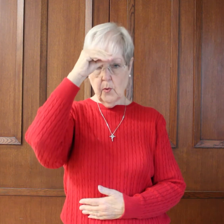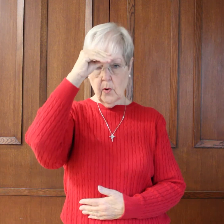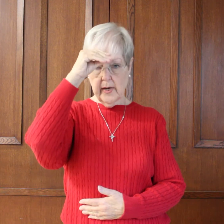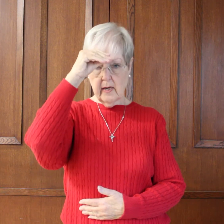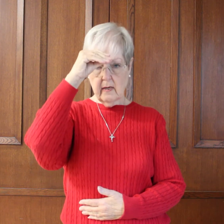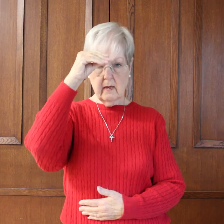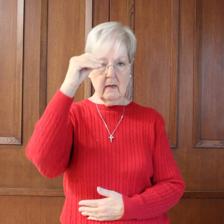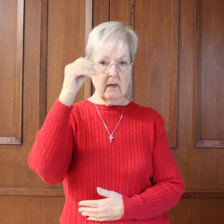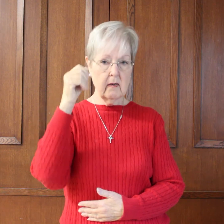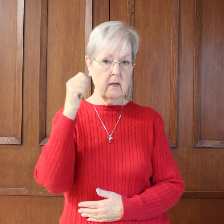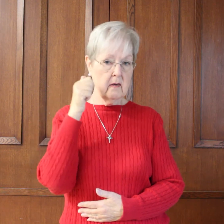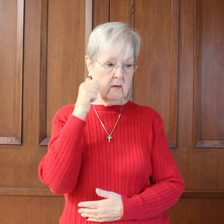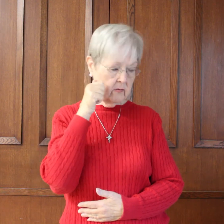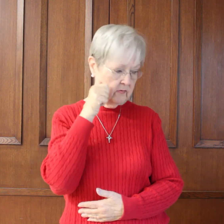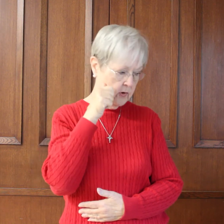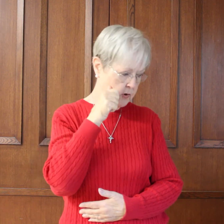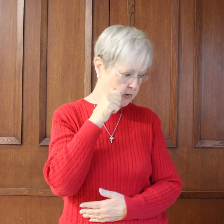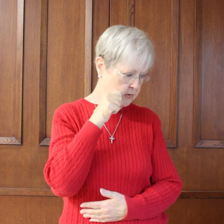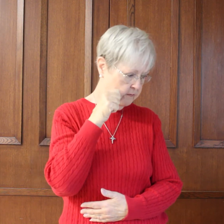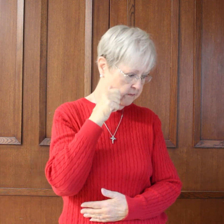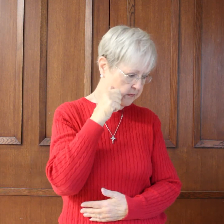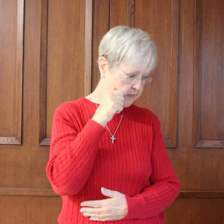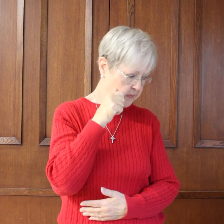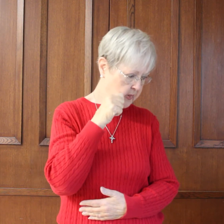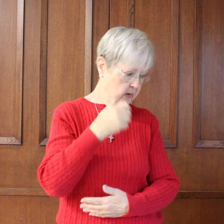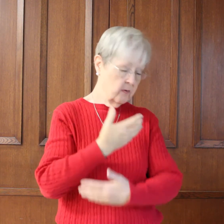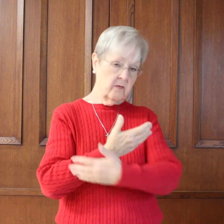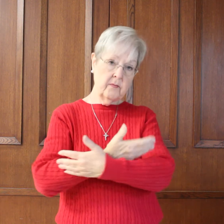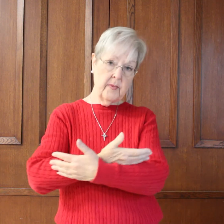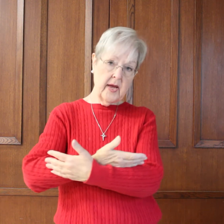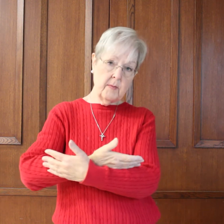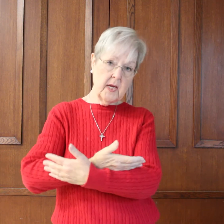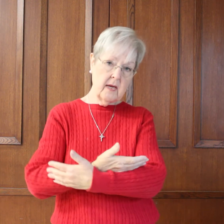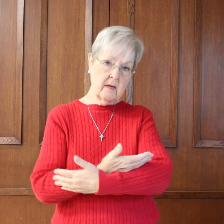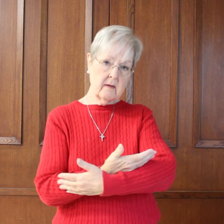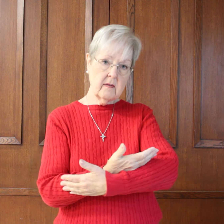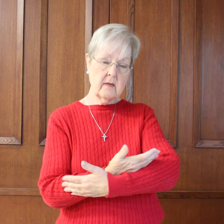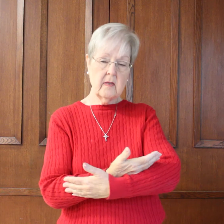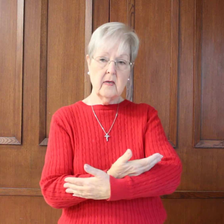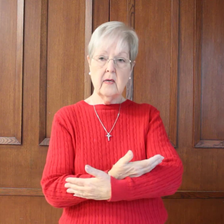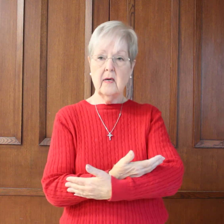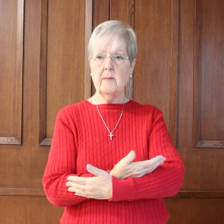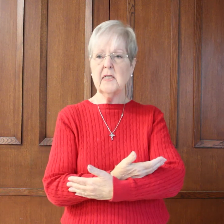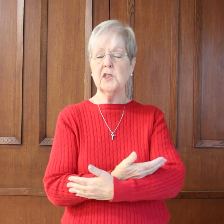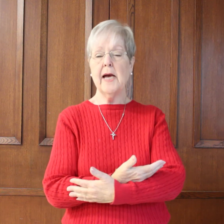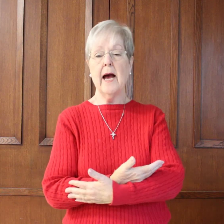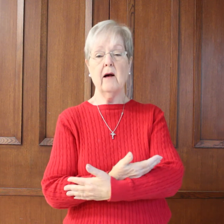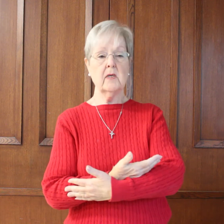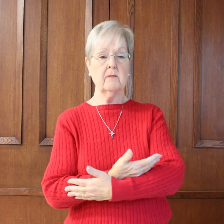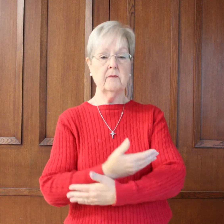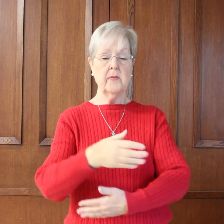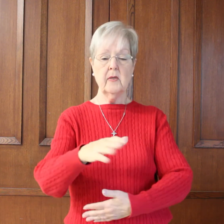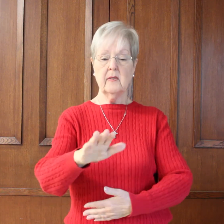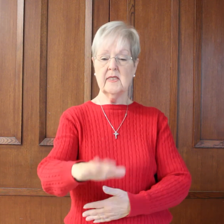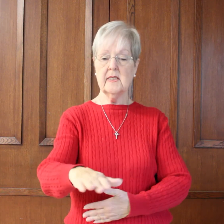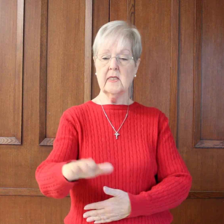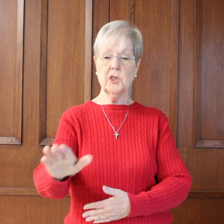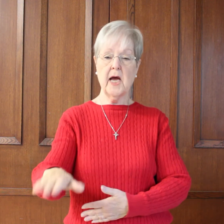boy, girl, baby. How about a child? This is a